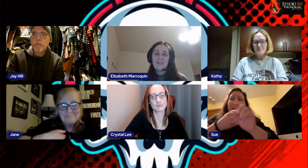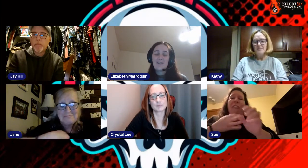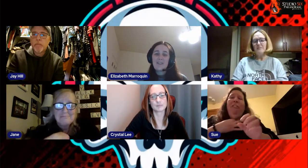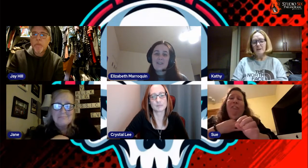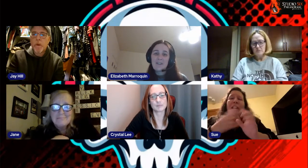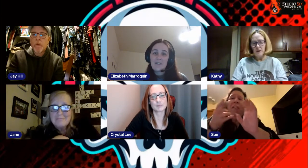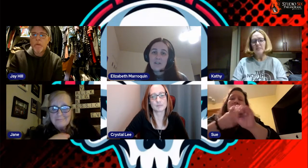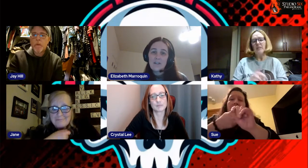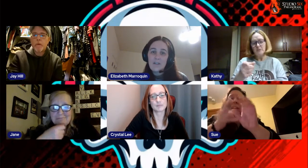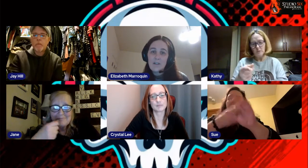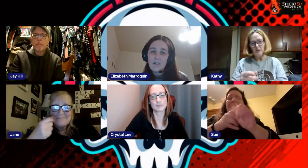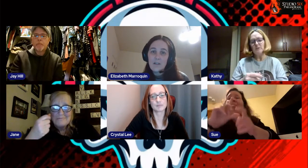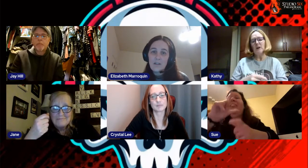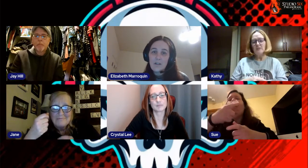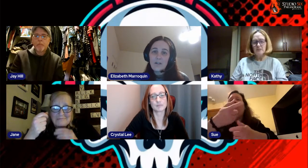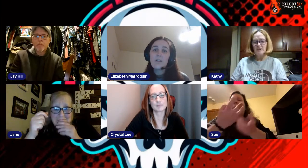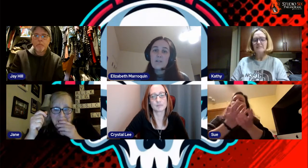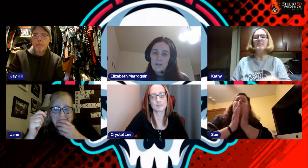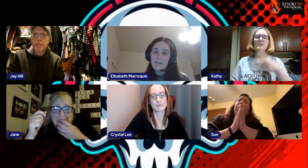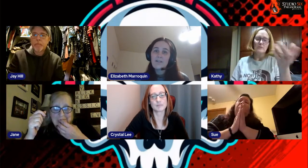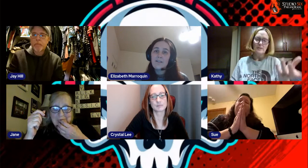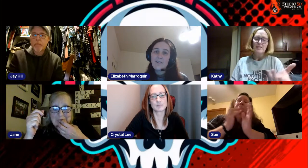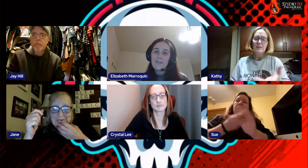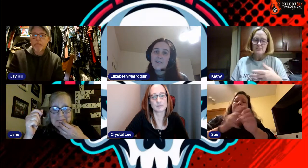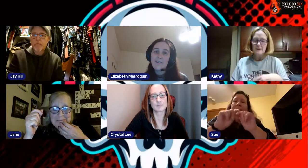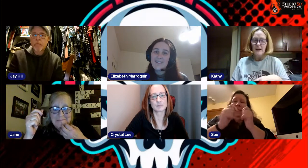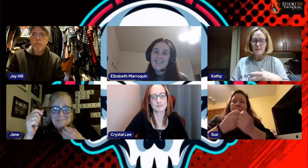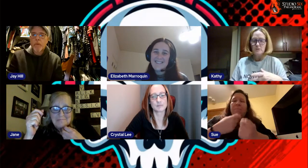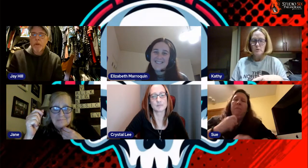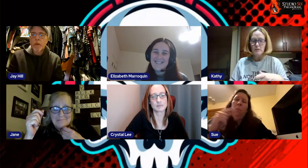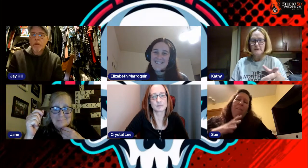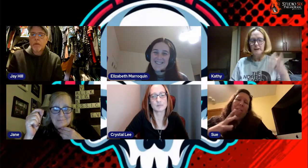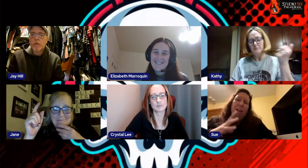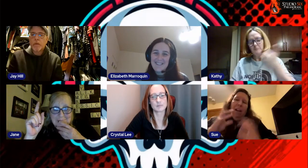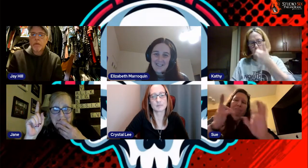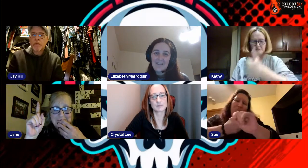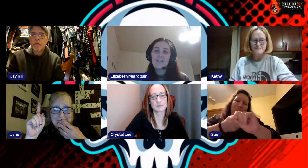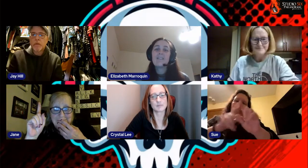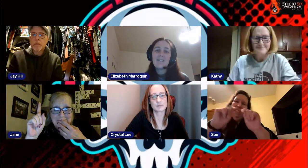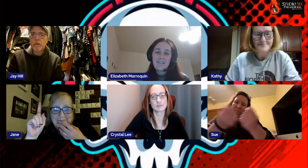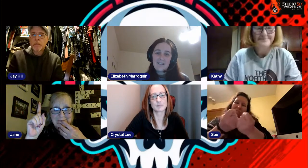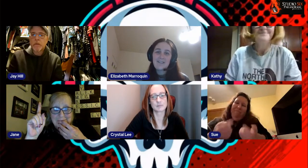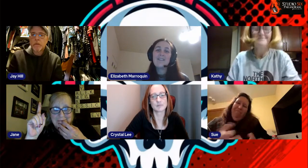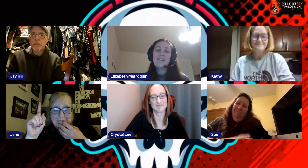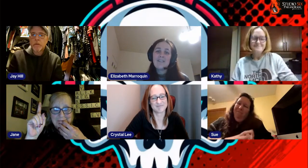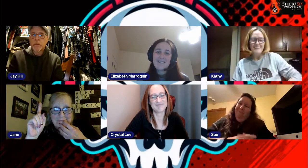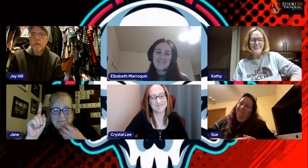Oh, so that's what, and then they join, you got curious, and then you join the team. Awesome.